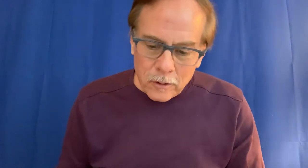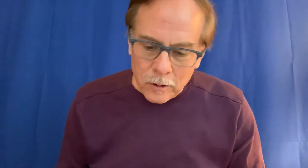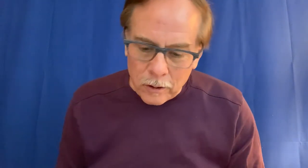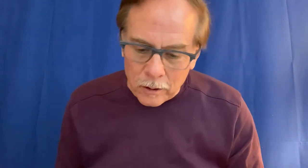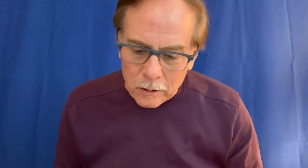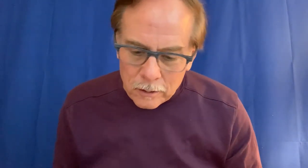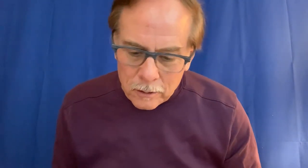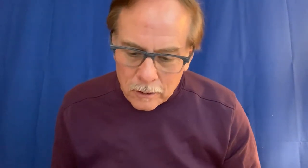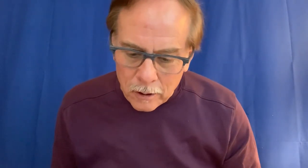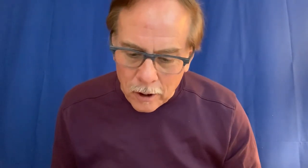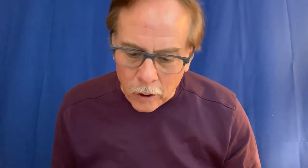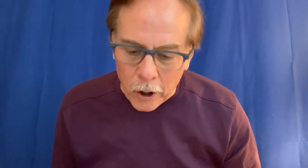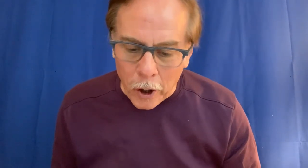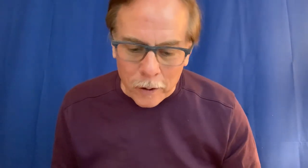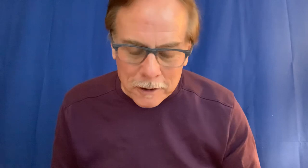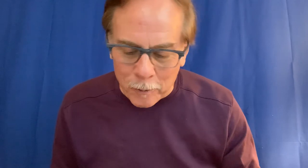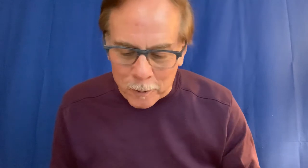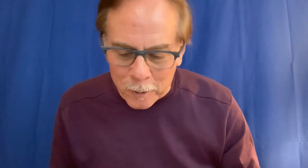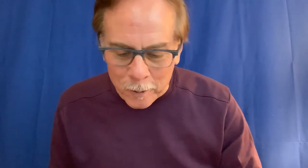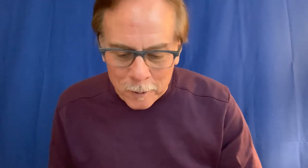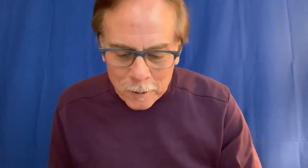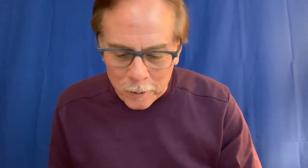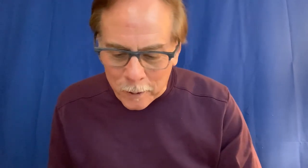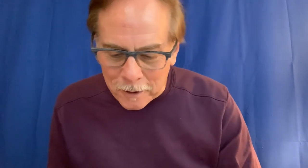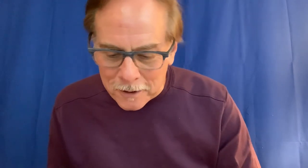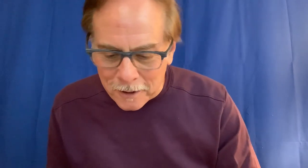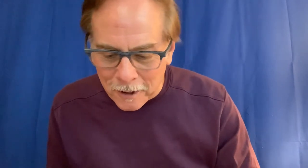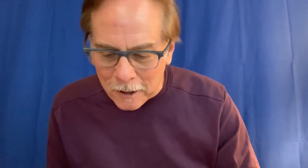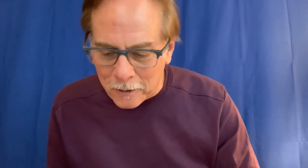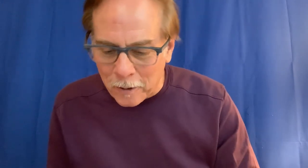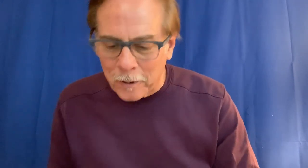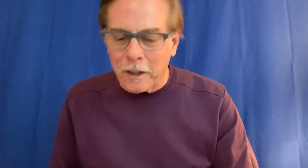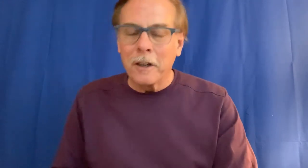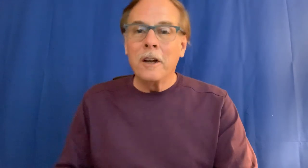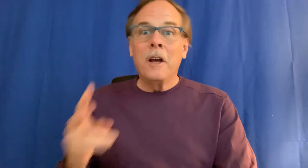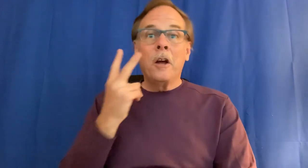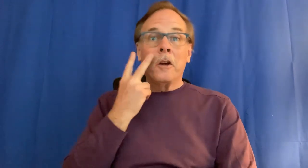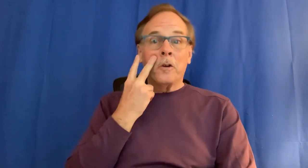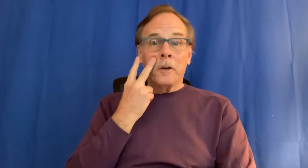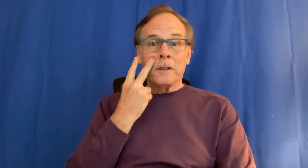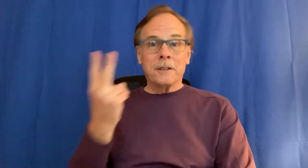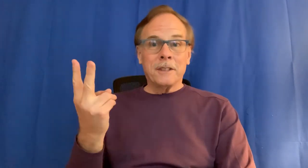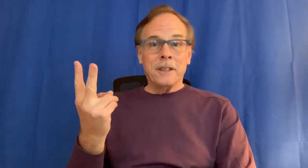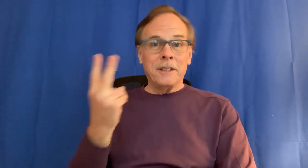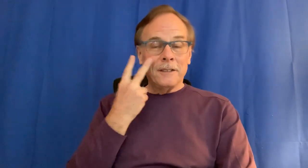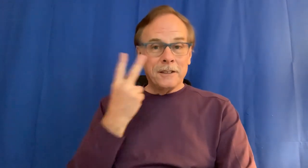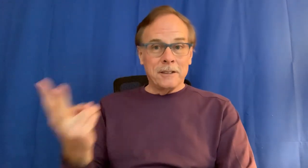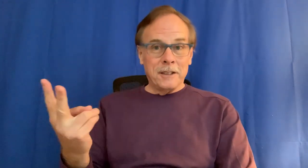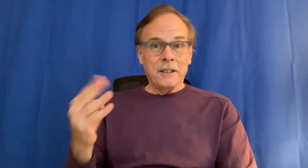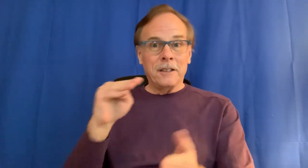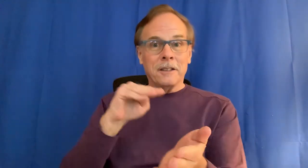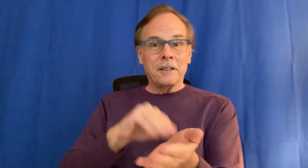Or, oh no, that's not what they're doing. They're going to see the doctor. Okay. Going to see the